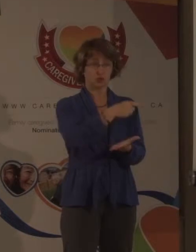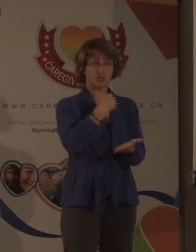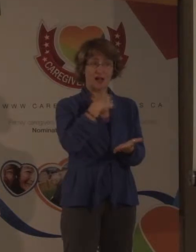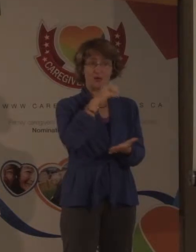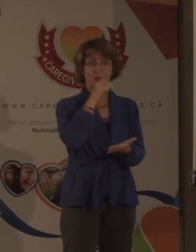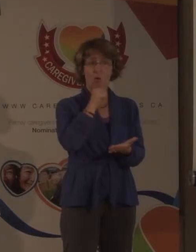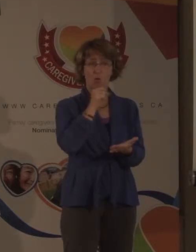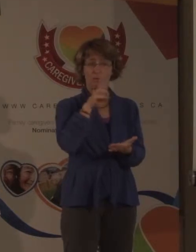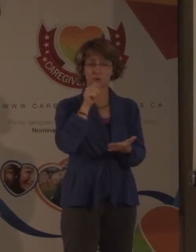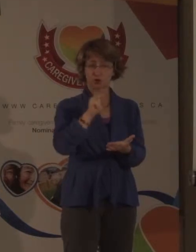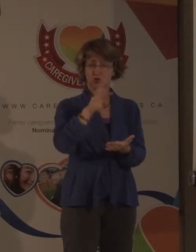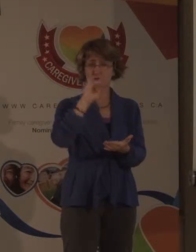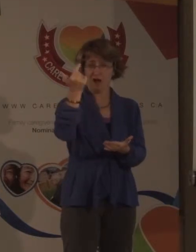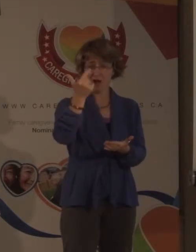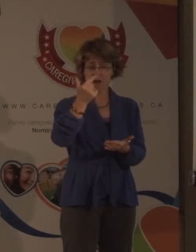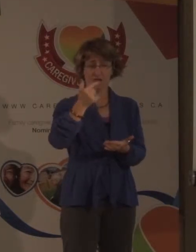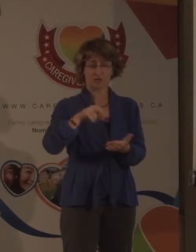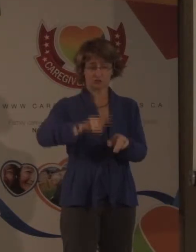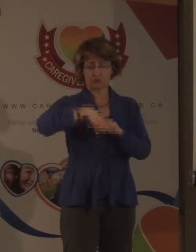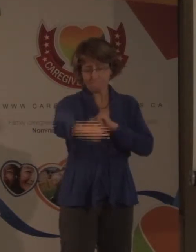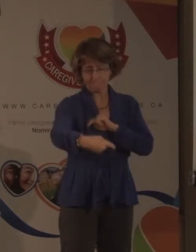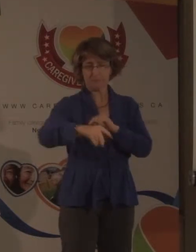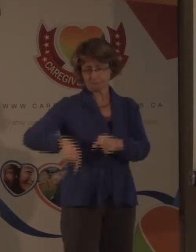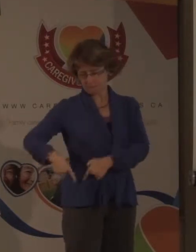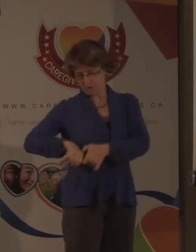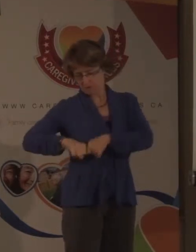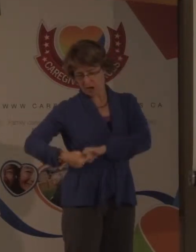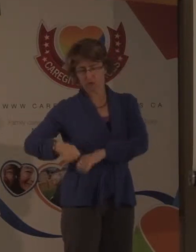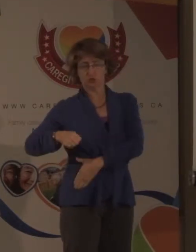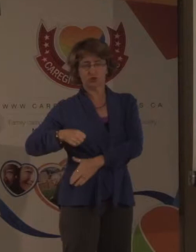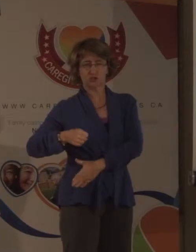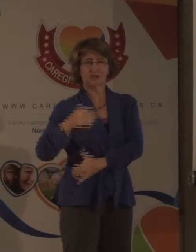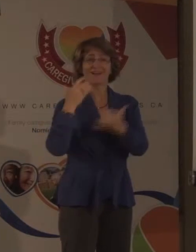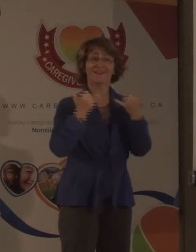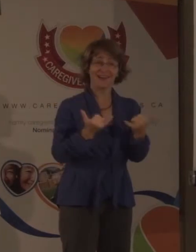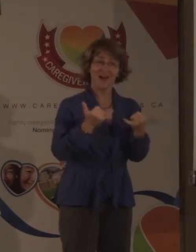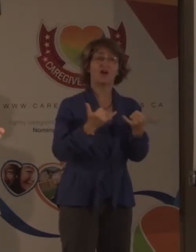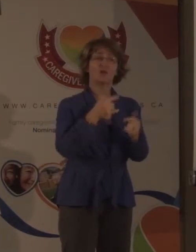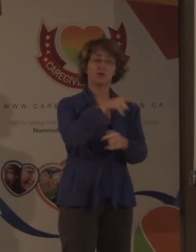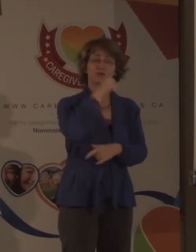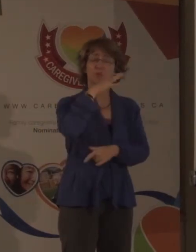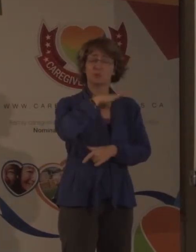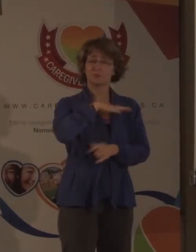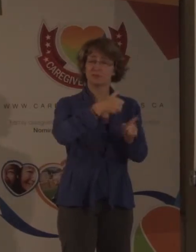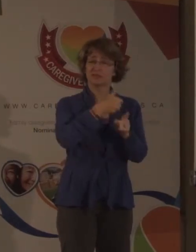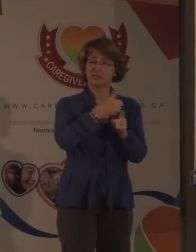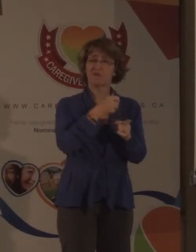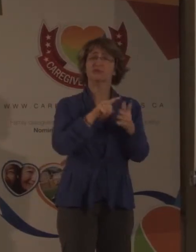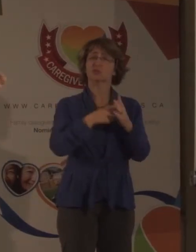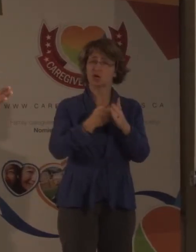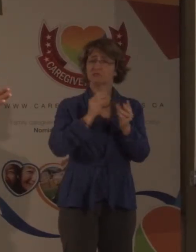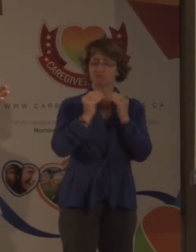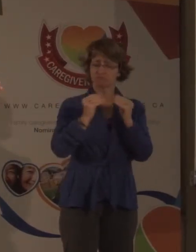And she just tripped over it, fractured her hip. And then what happened was now she's in the process of getting